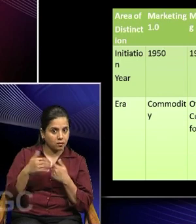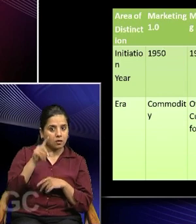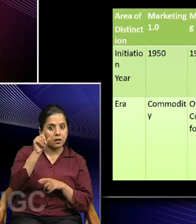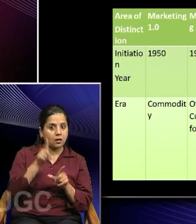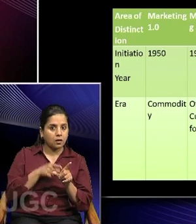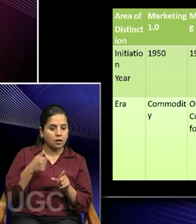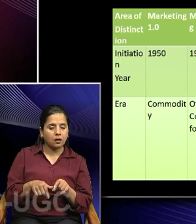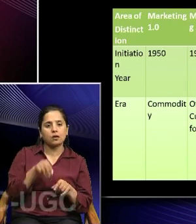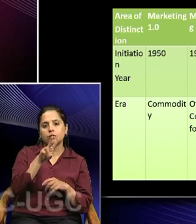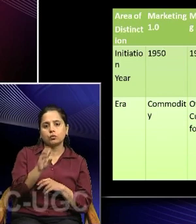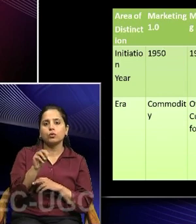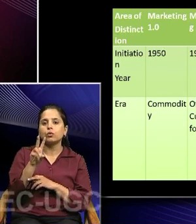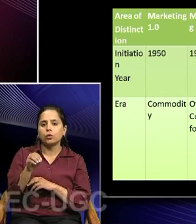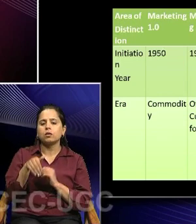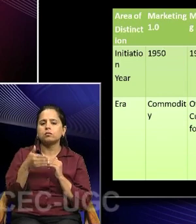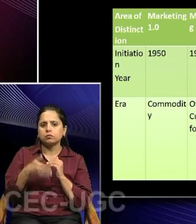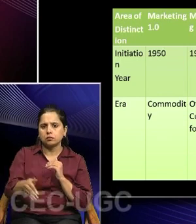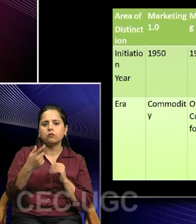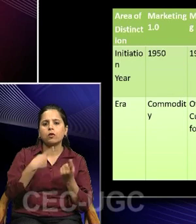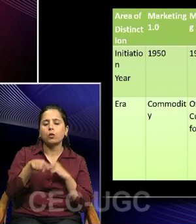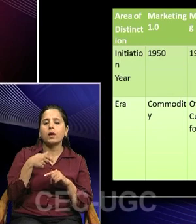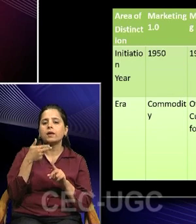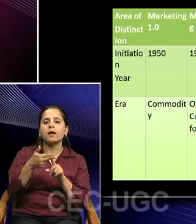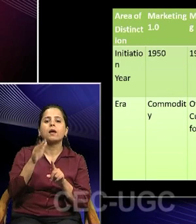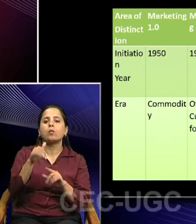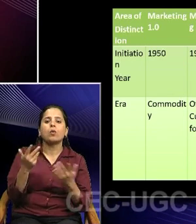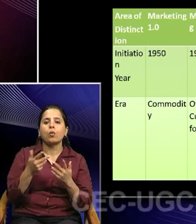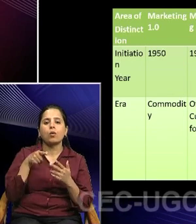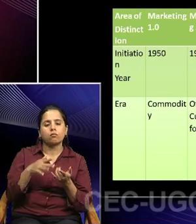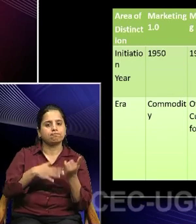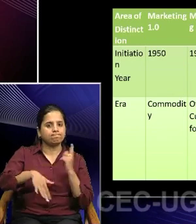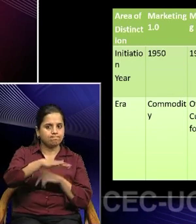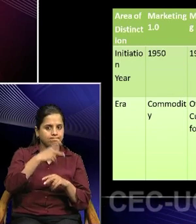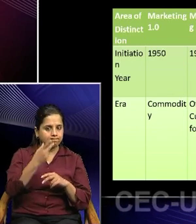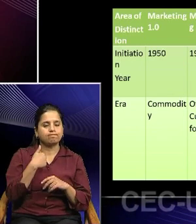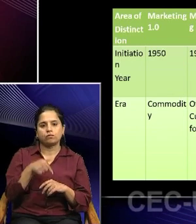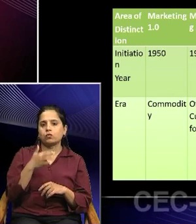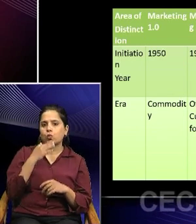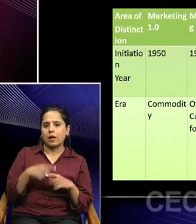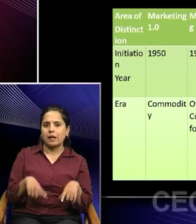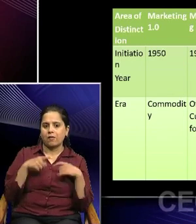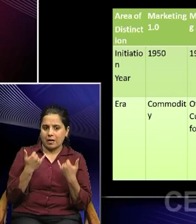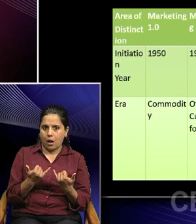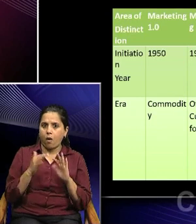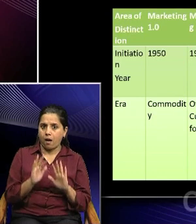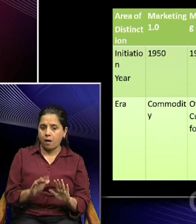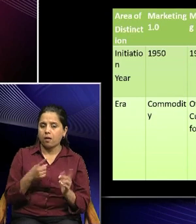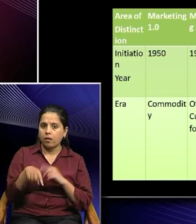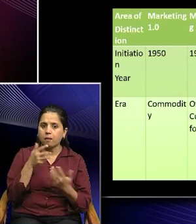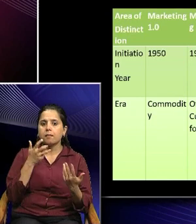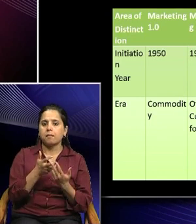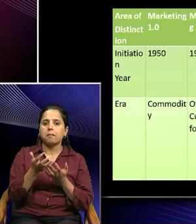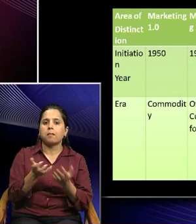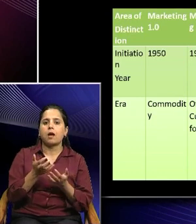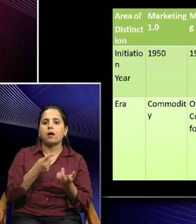in 2020 onwards, we call this scenario in which we are actually living right now, that belongs to